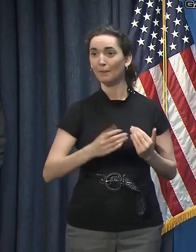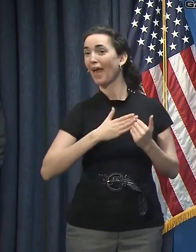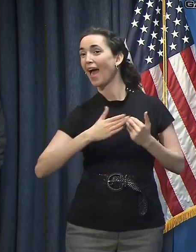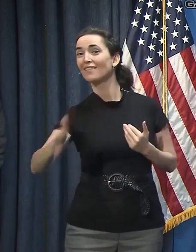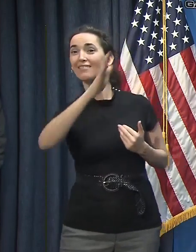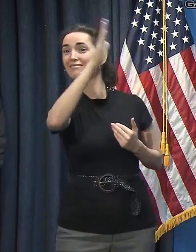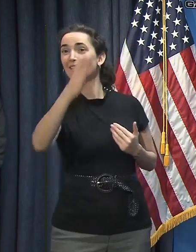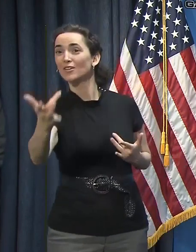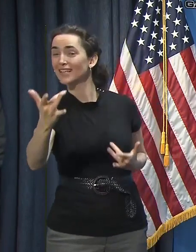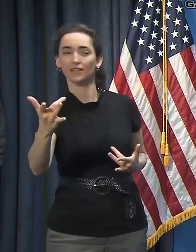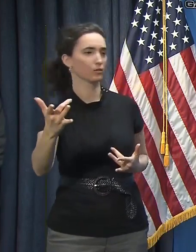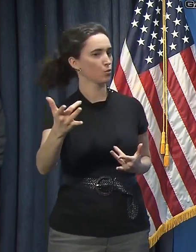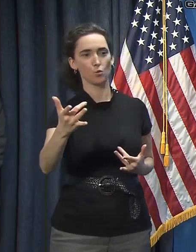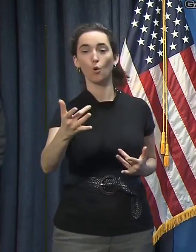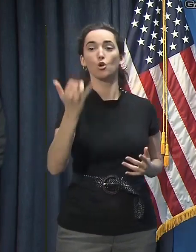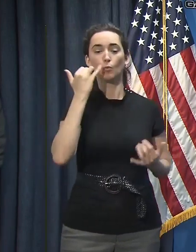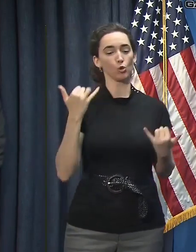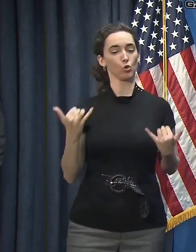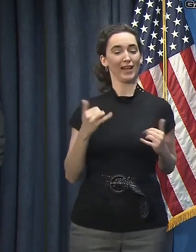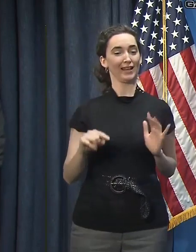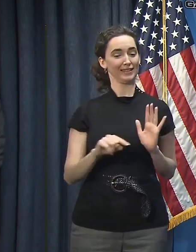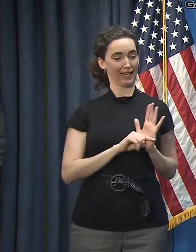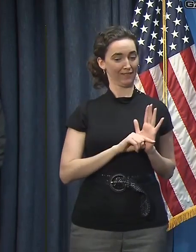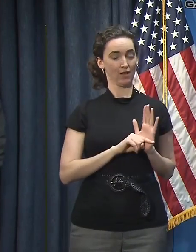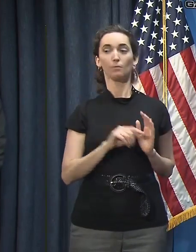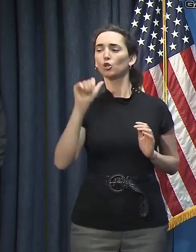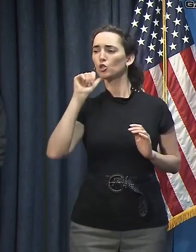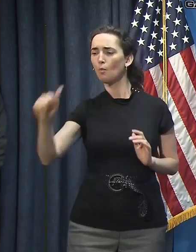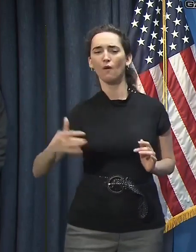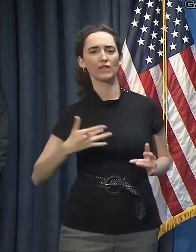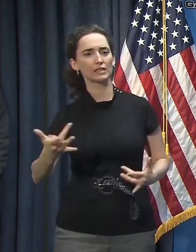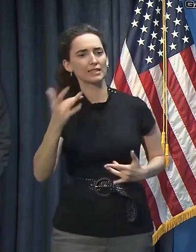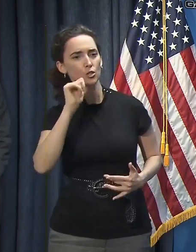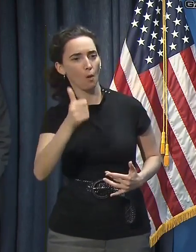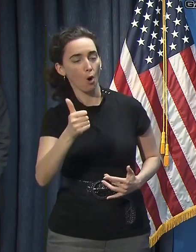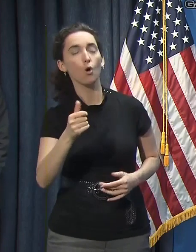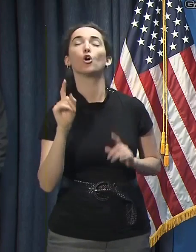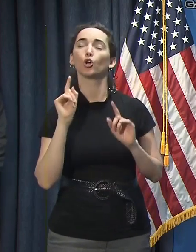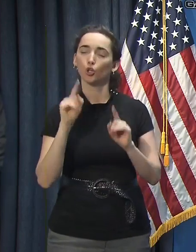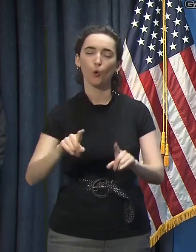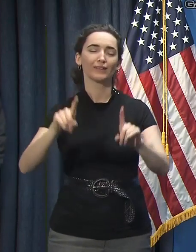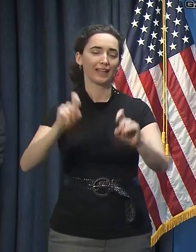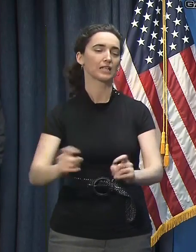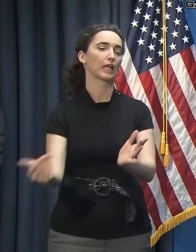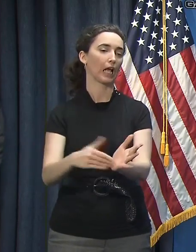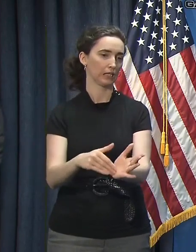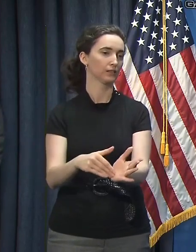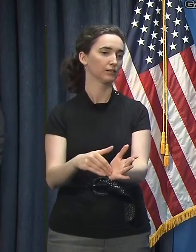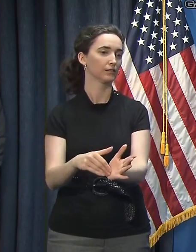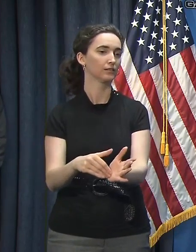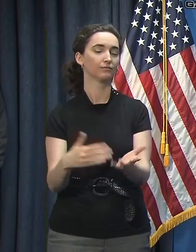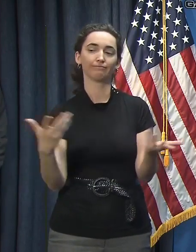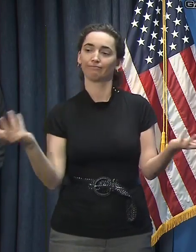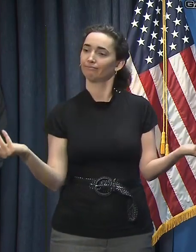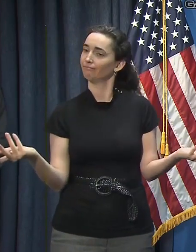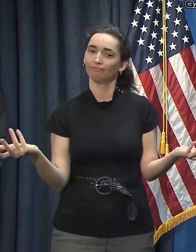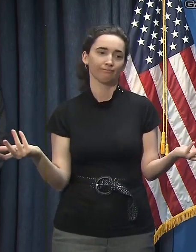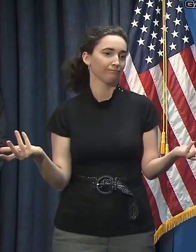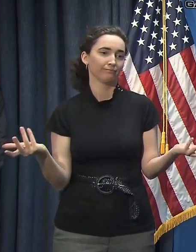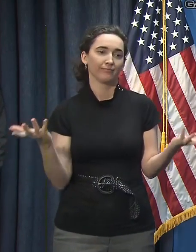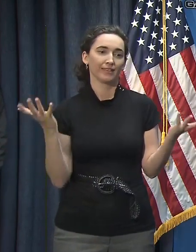it. So if you test negative today and develop symptoms tomorrow, you need to go get tested again. Because that's just